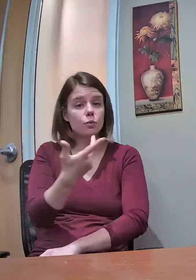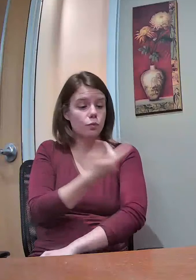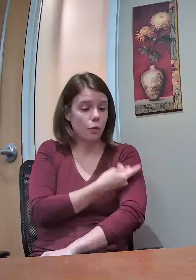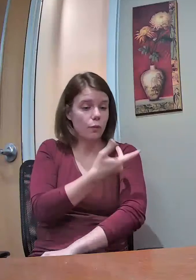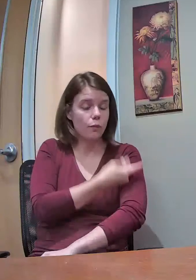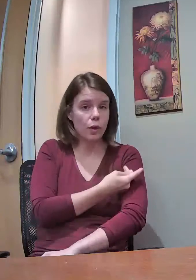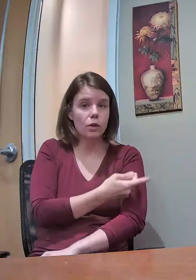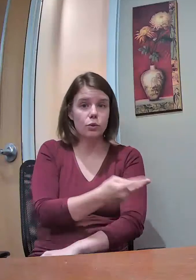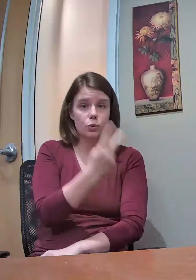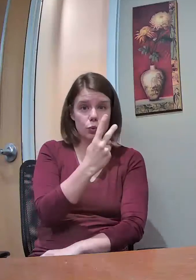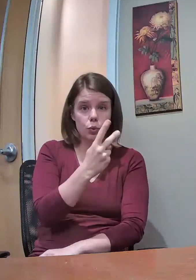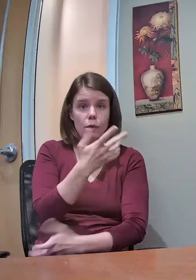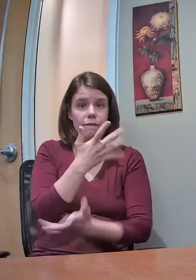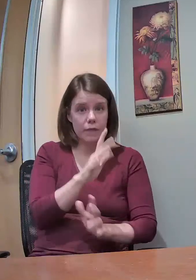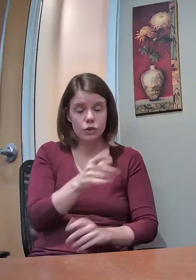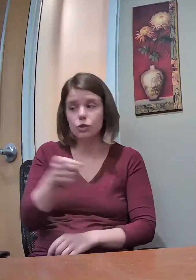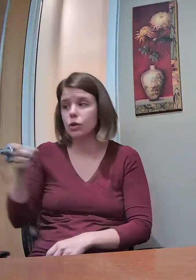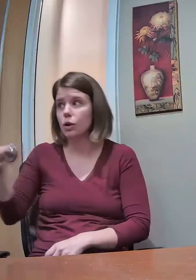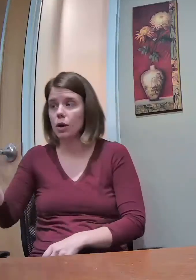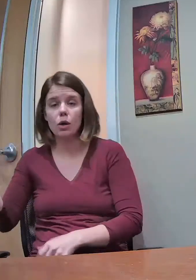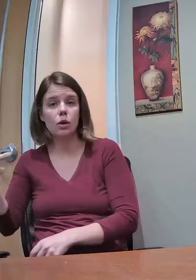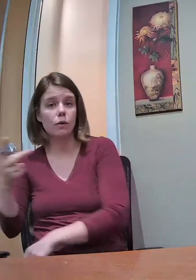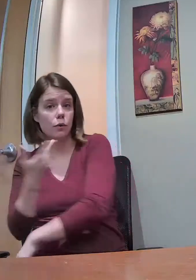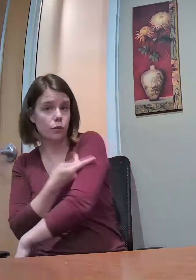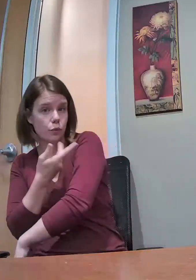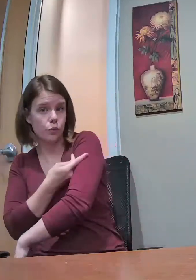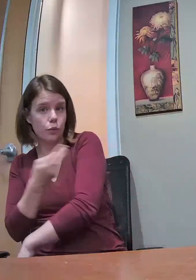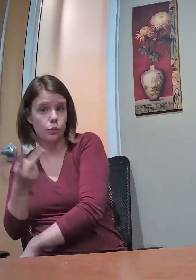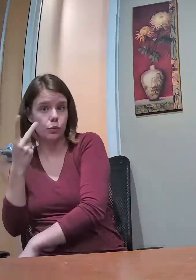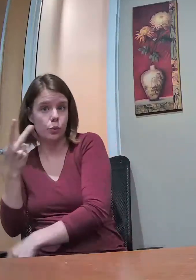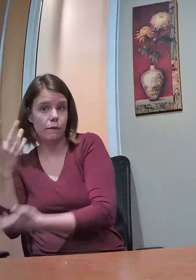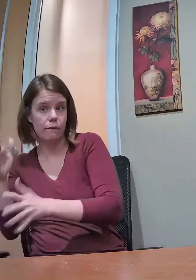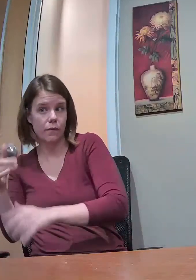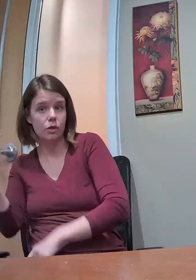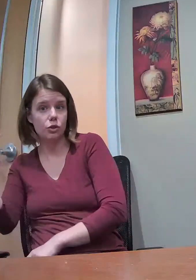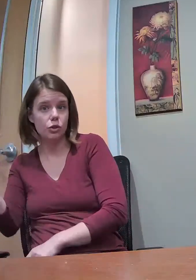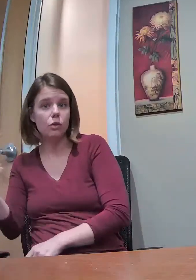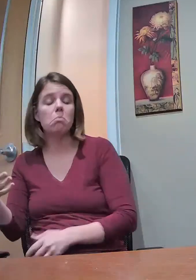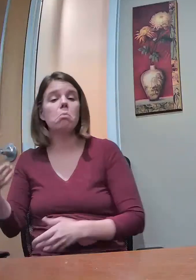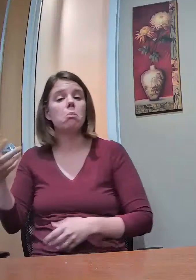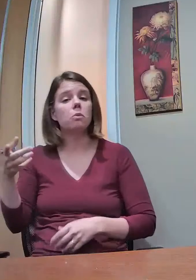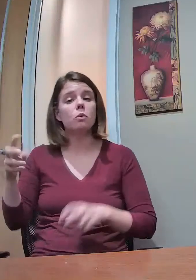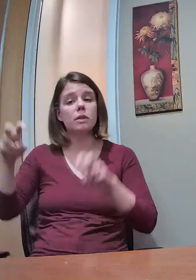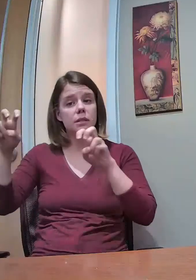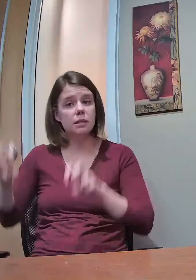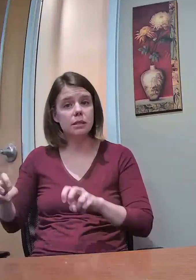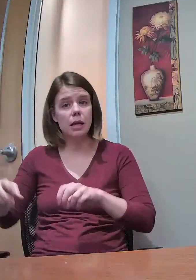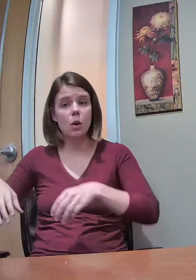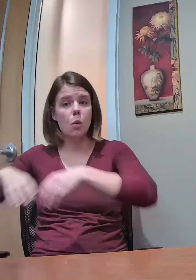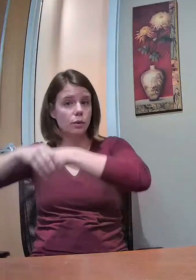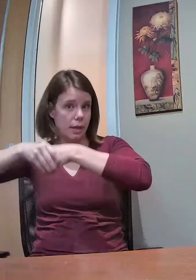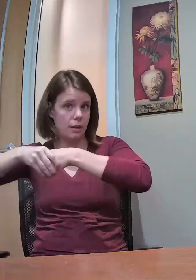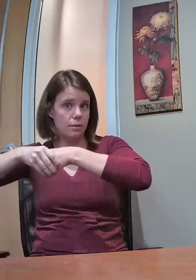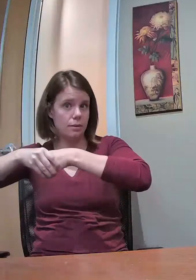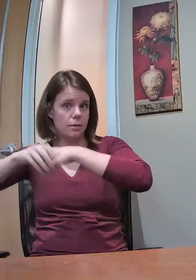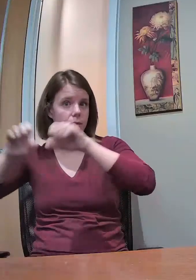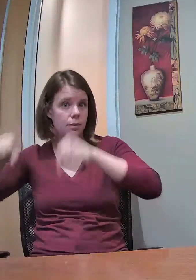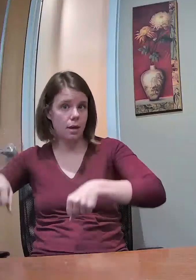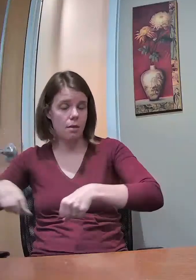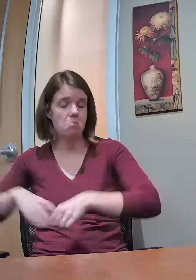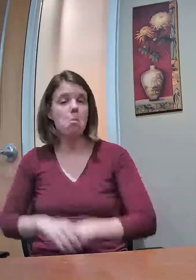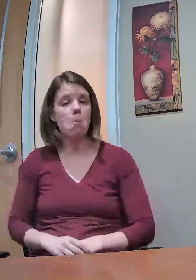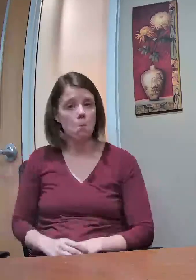fully immunized, you can sit and hold hands with the individual. For the purposes of compassionate or palliative